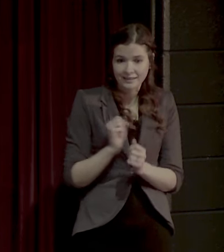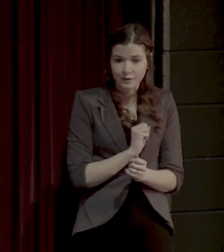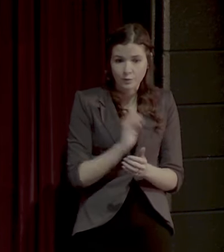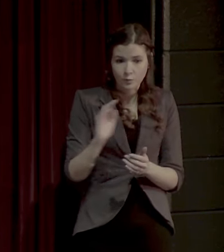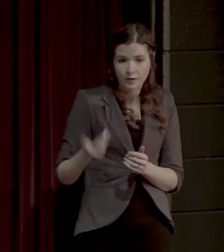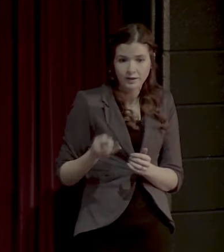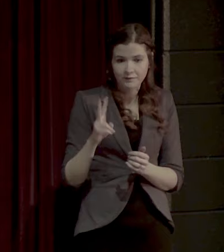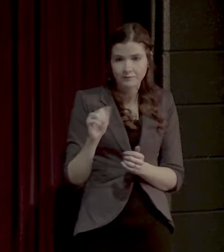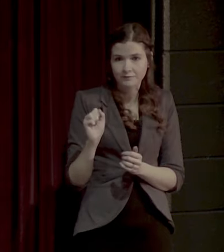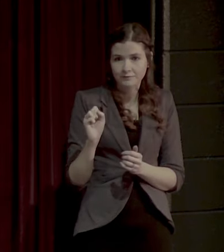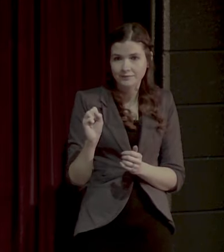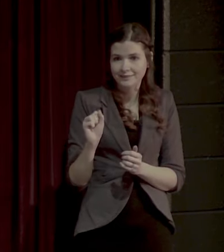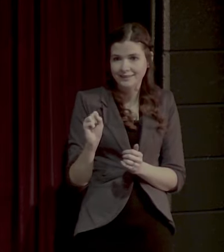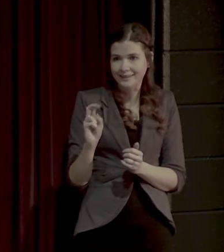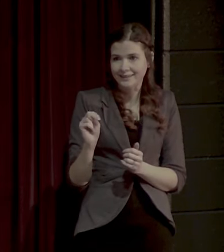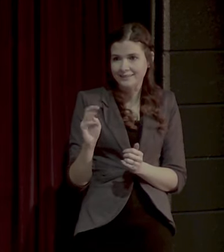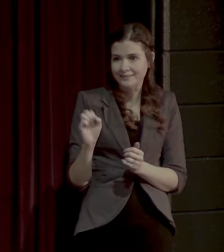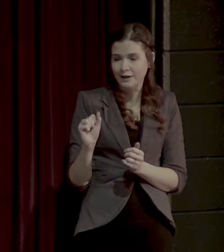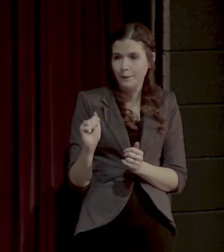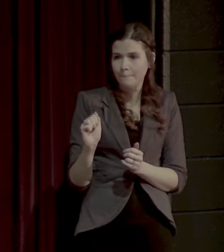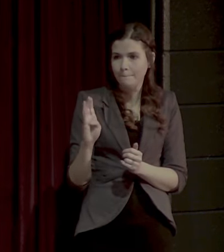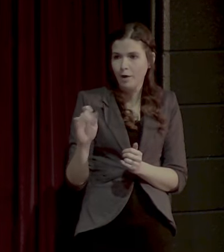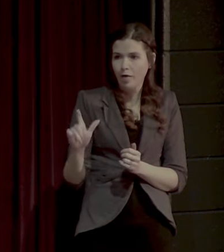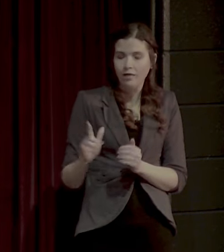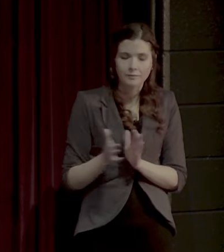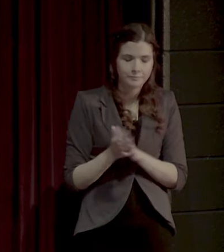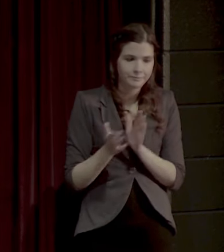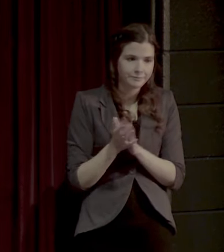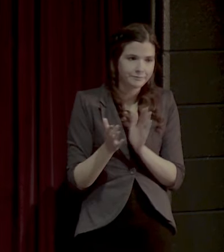welcome Vanessa Ball.